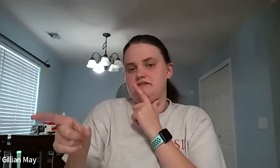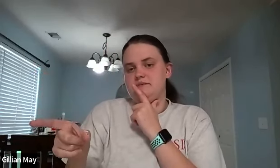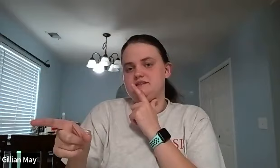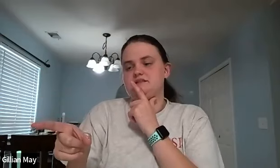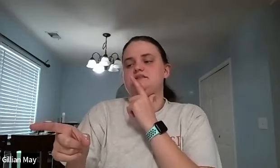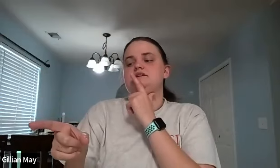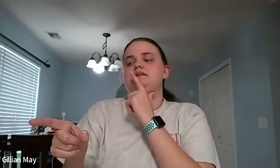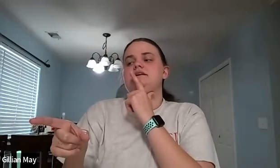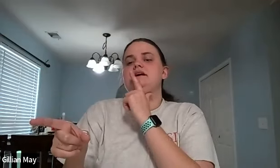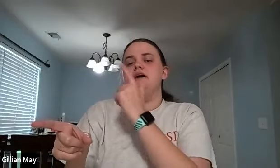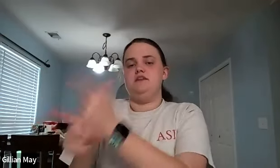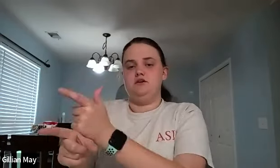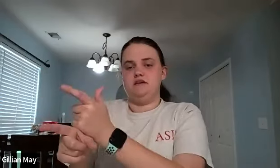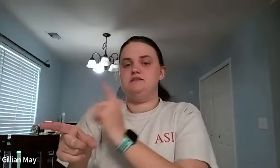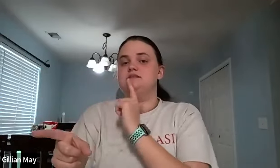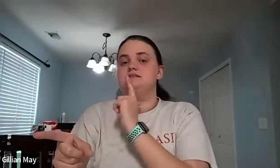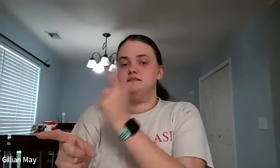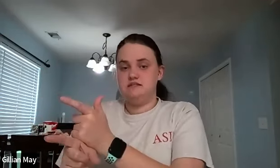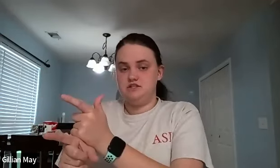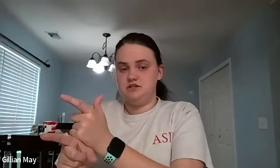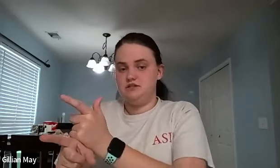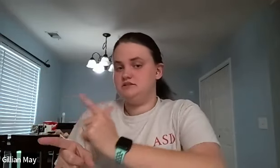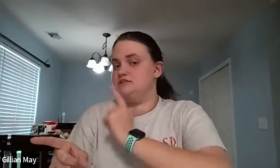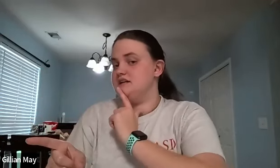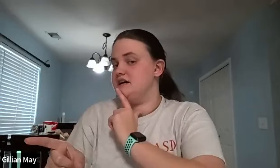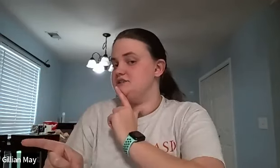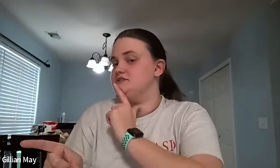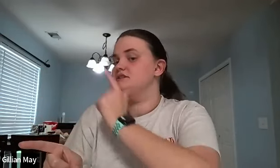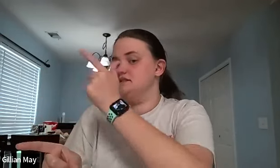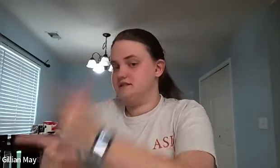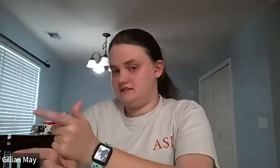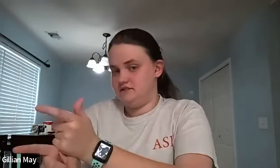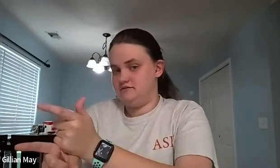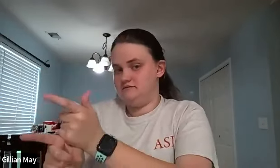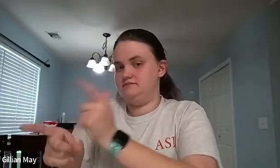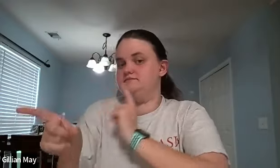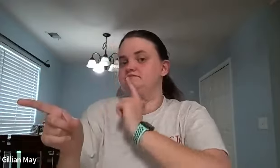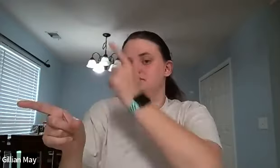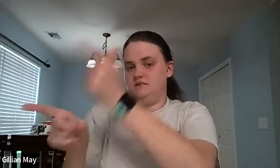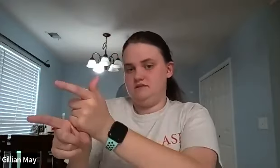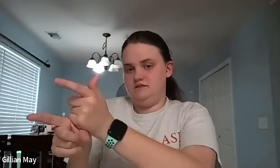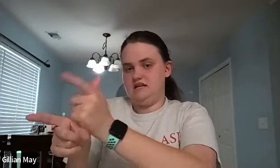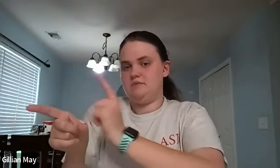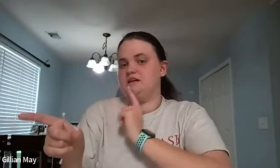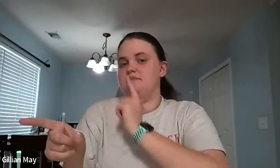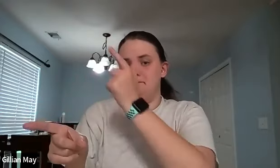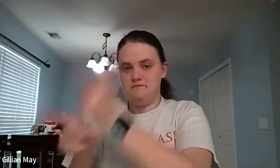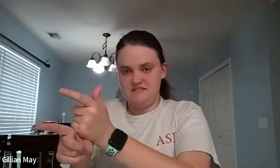if that makes sense. And then you go down, sister. So touch, sister. Stack them on top. Yep,